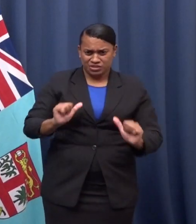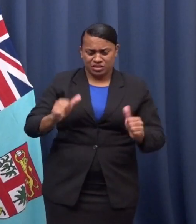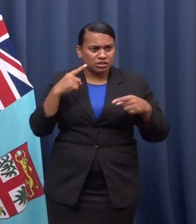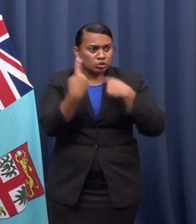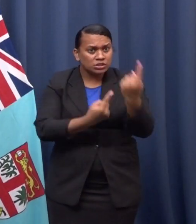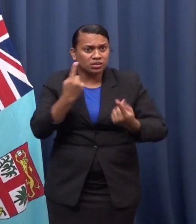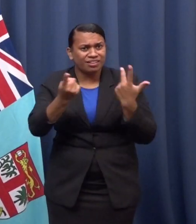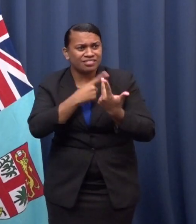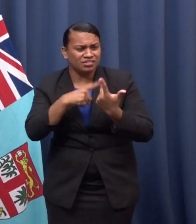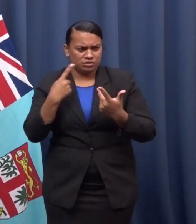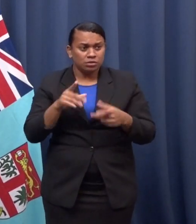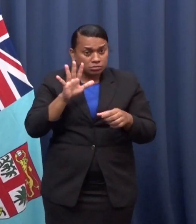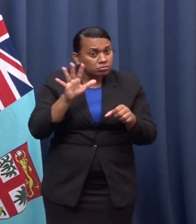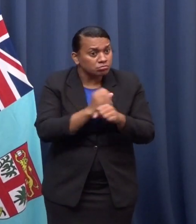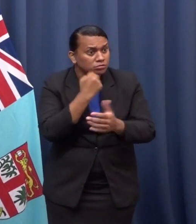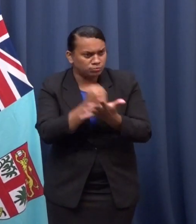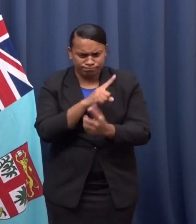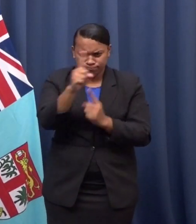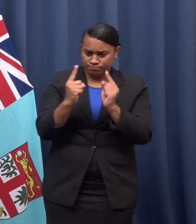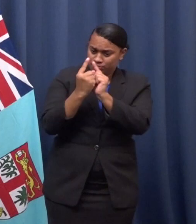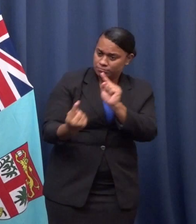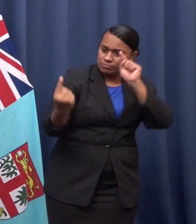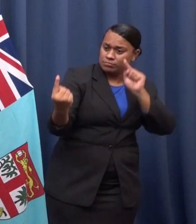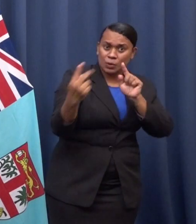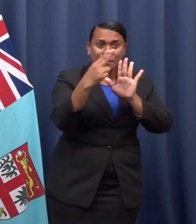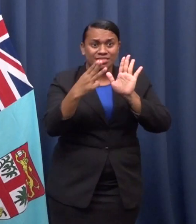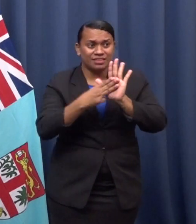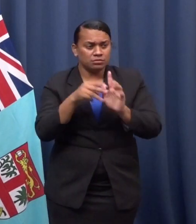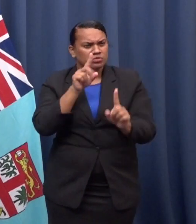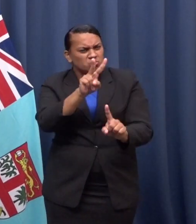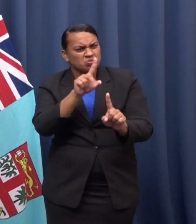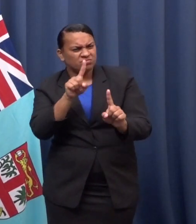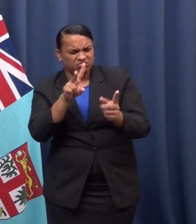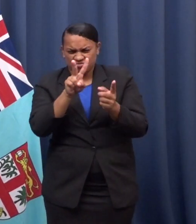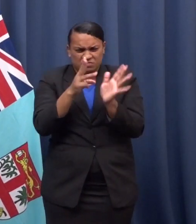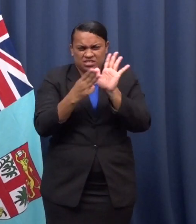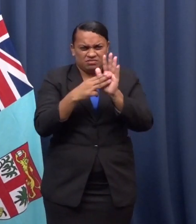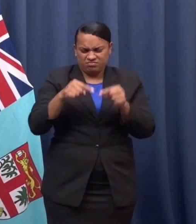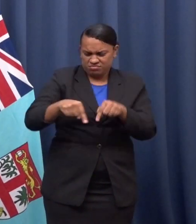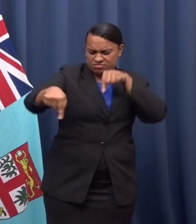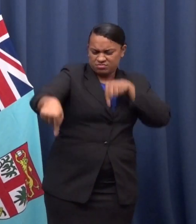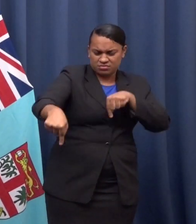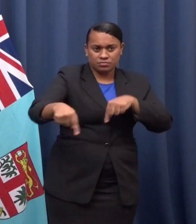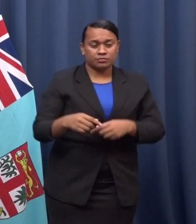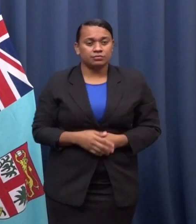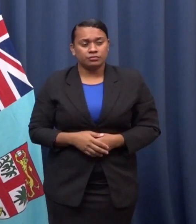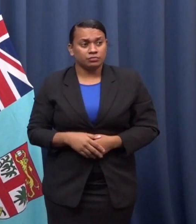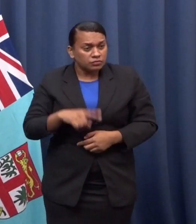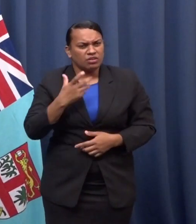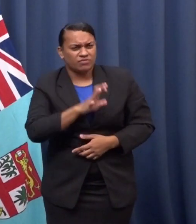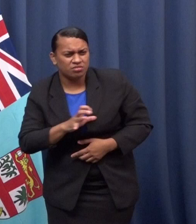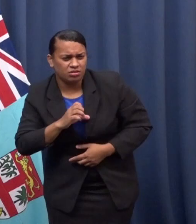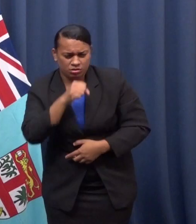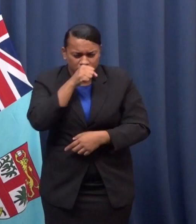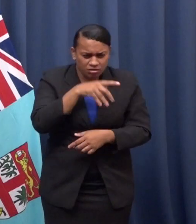keeping at least 1 to 2 meters away from people, coughing into, if you need to cough or sneeze, coughing into a tissue, throwing